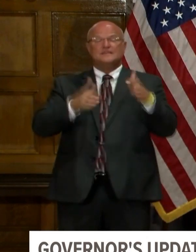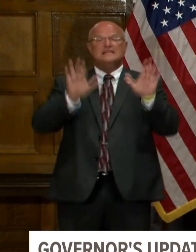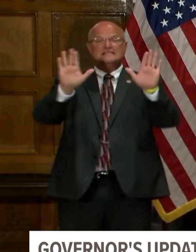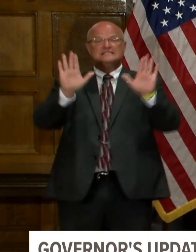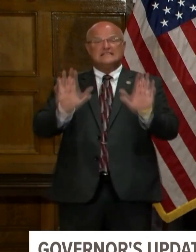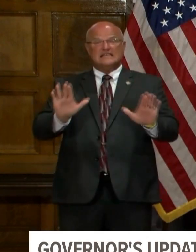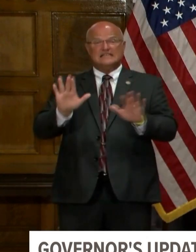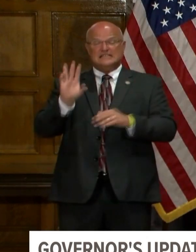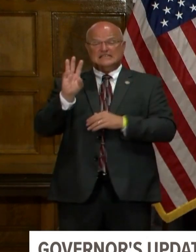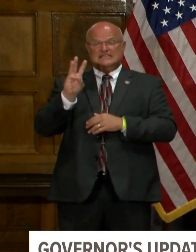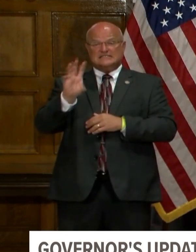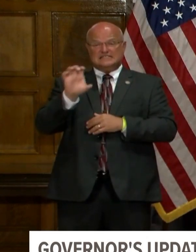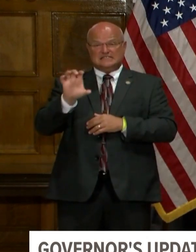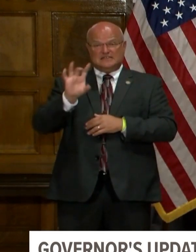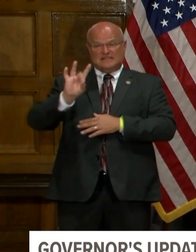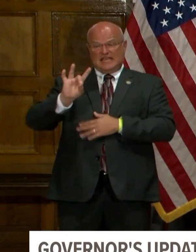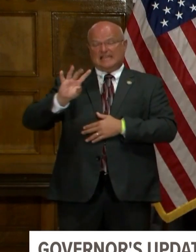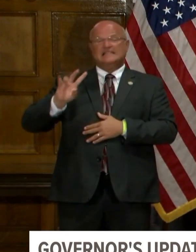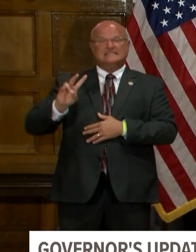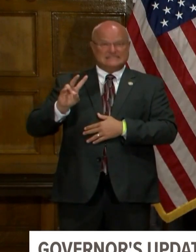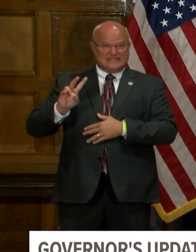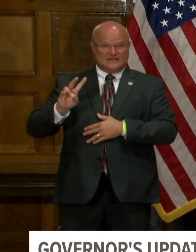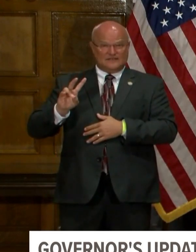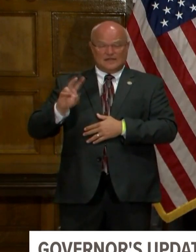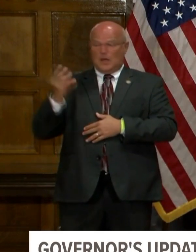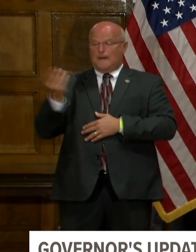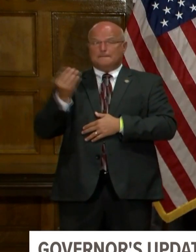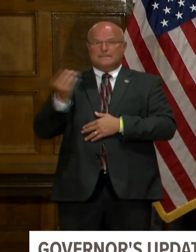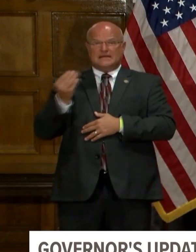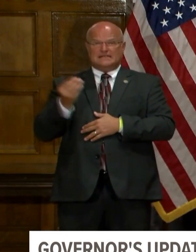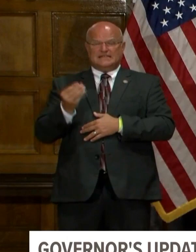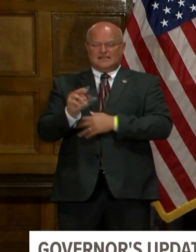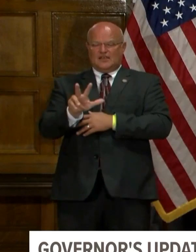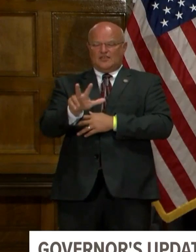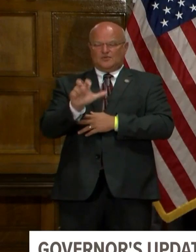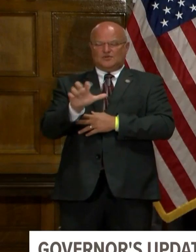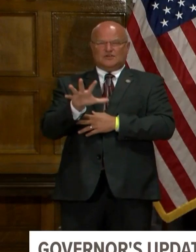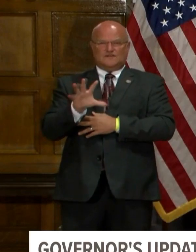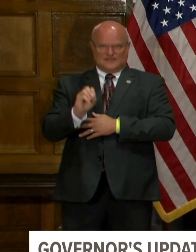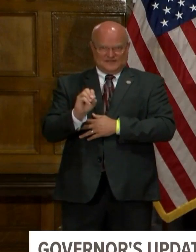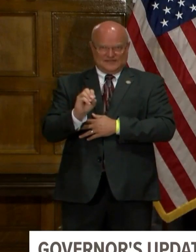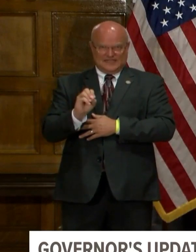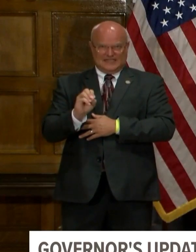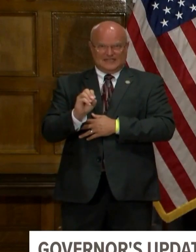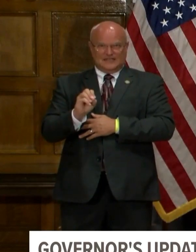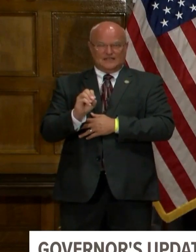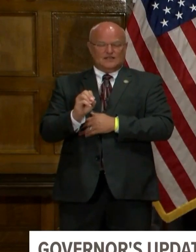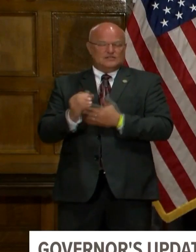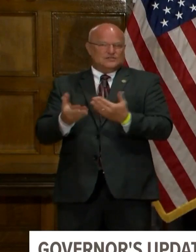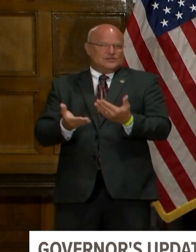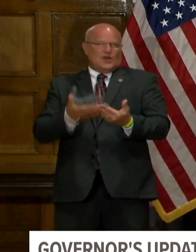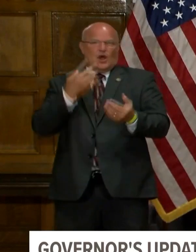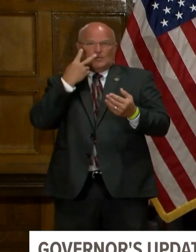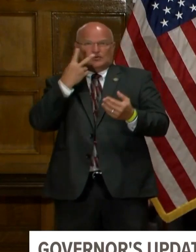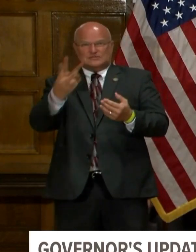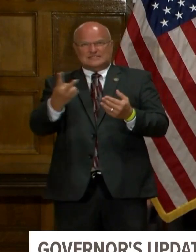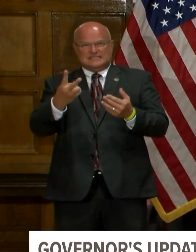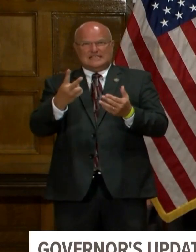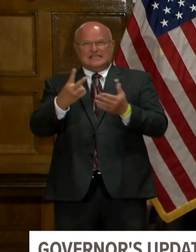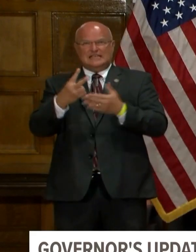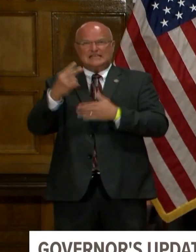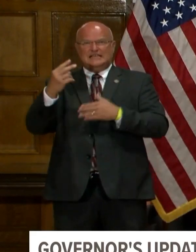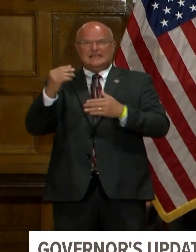had 687. And then on Monday, we had 350. So you can almost see